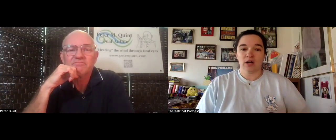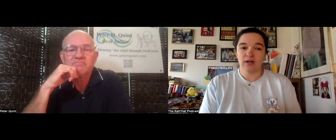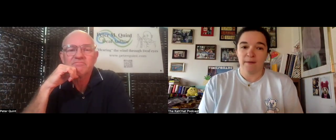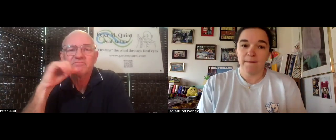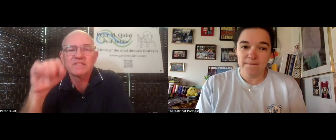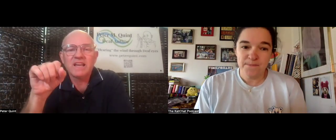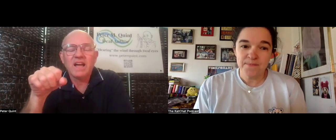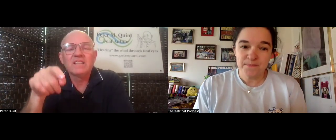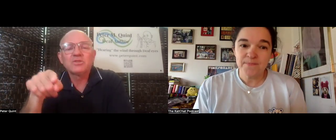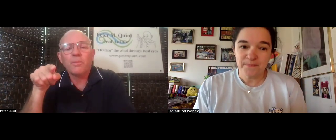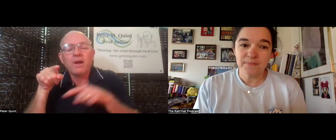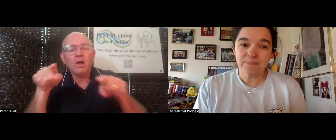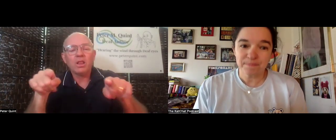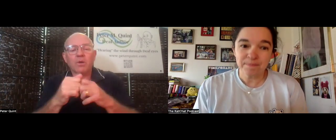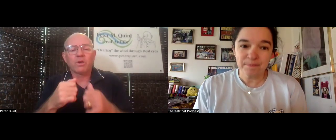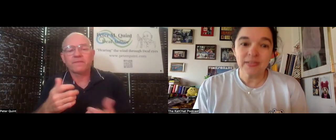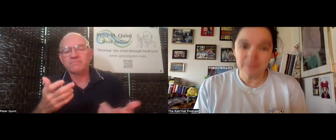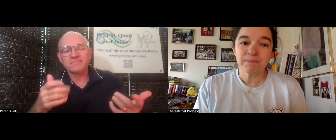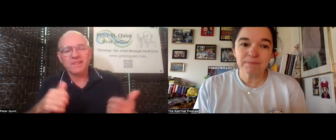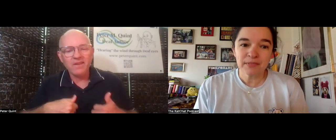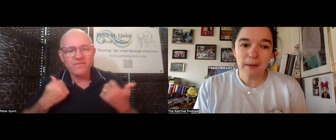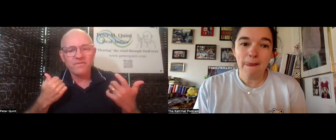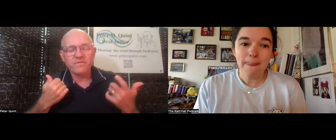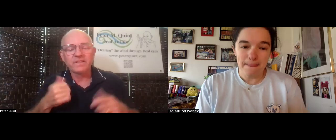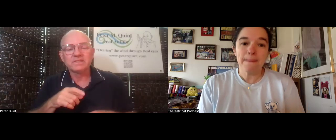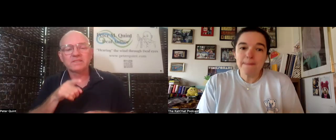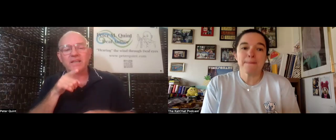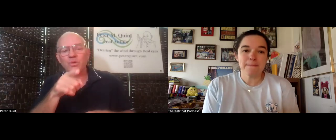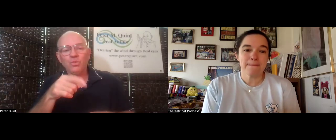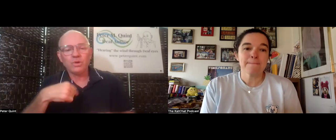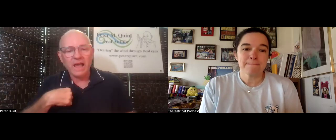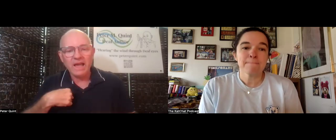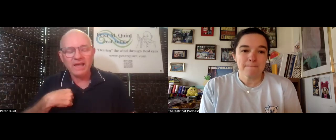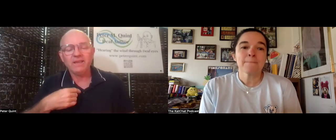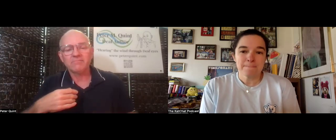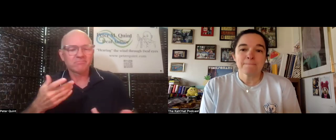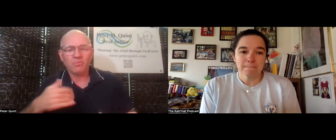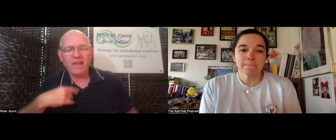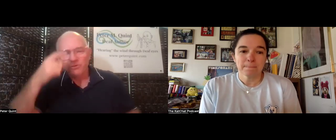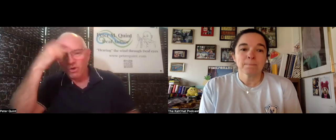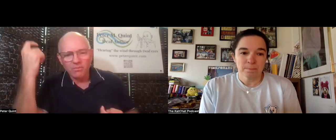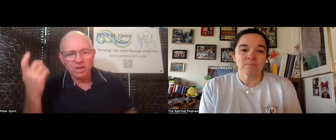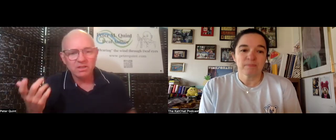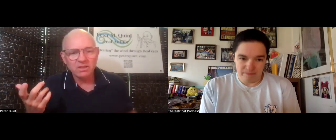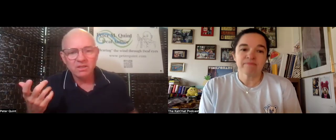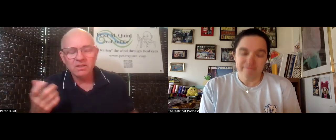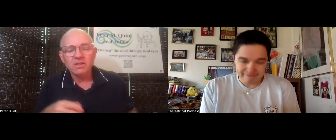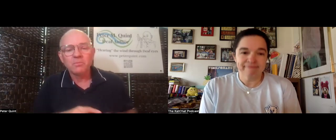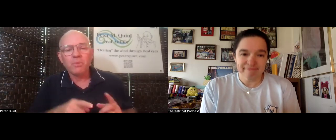whew. yeah. So the parallel with life is that you and I, we have